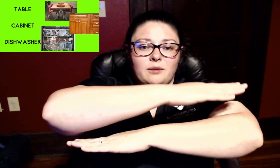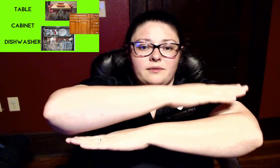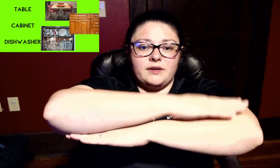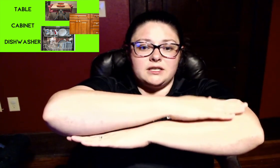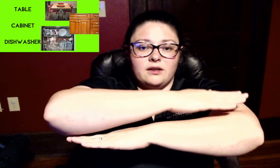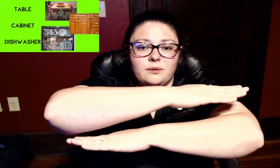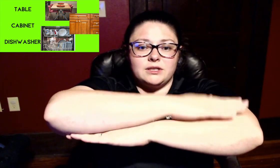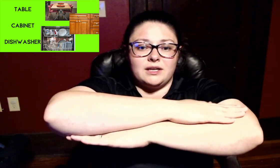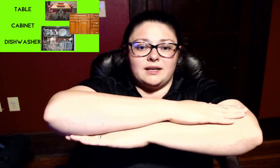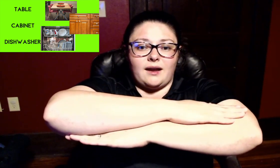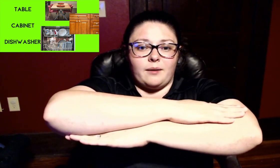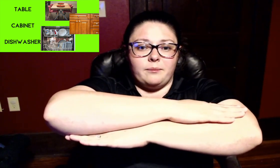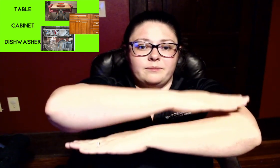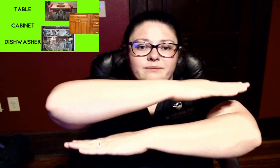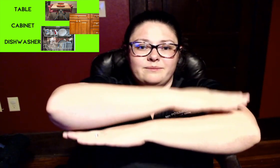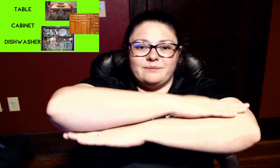each other, and we're just going to tap.